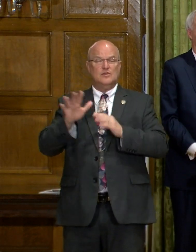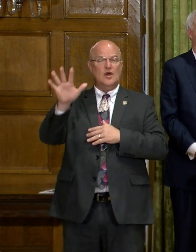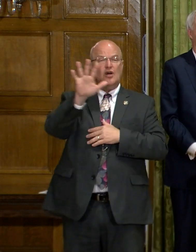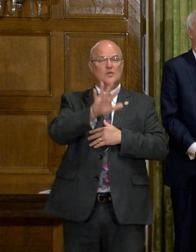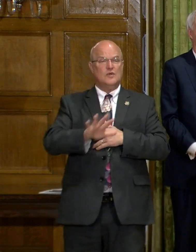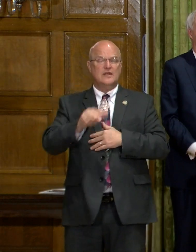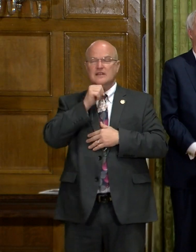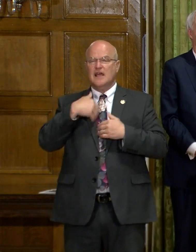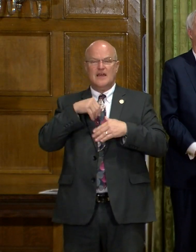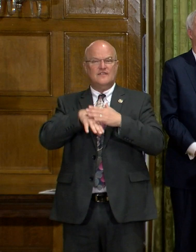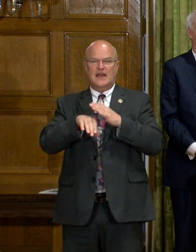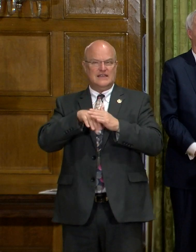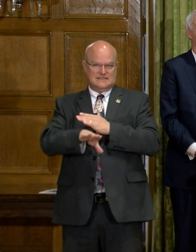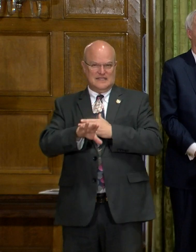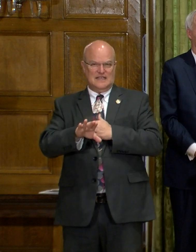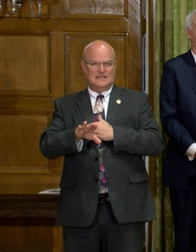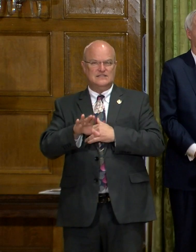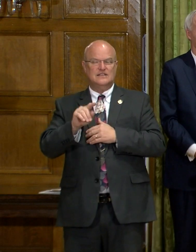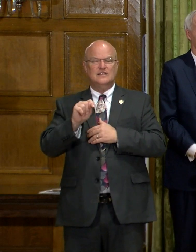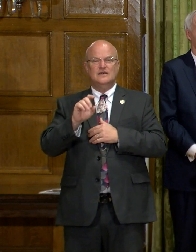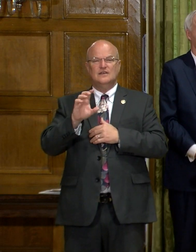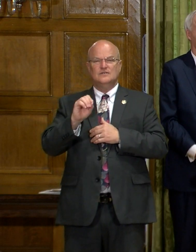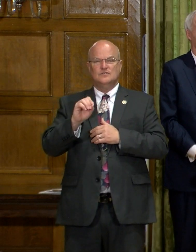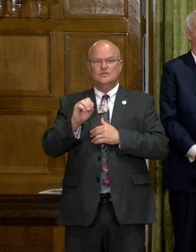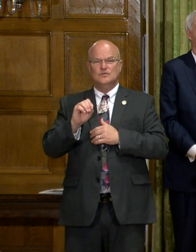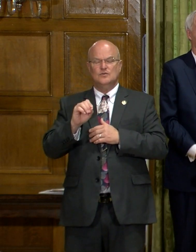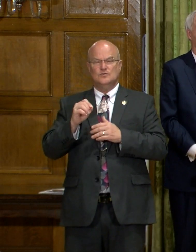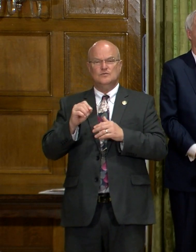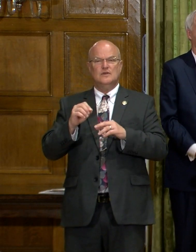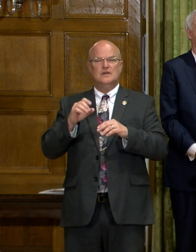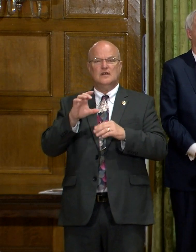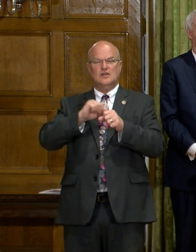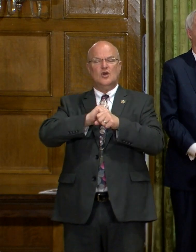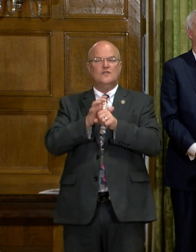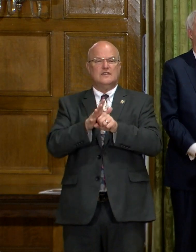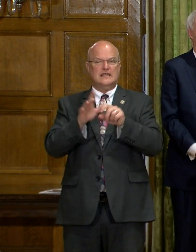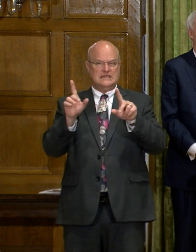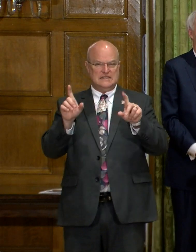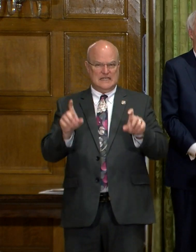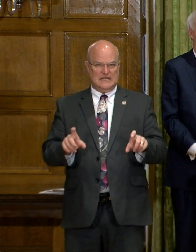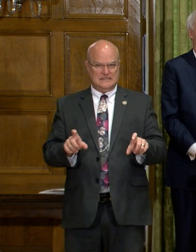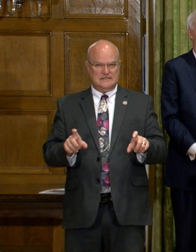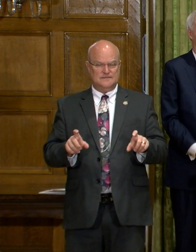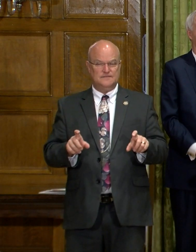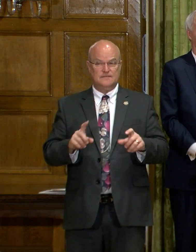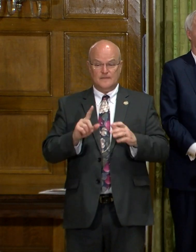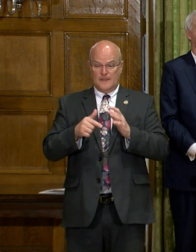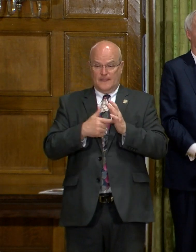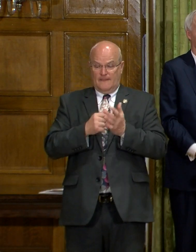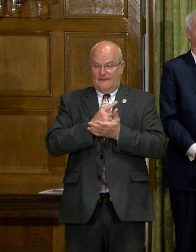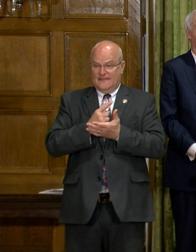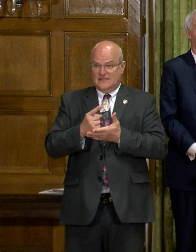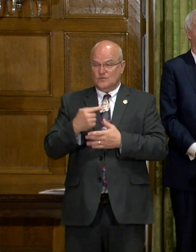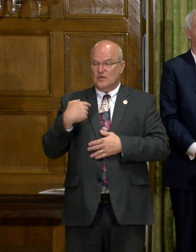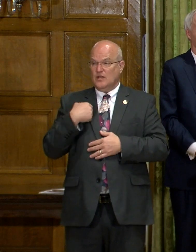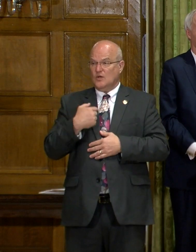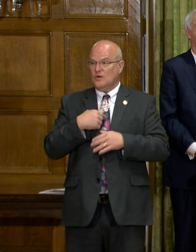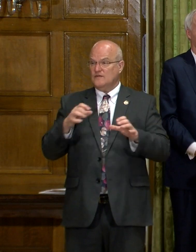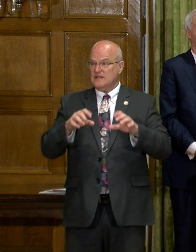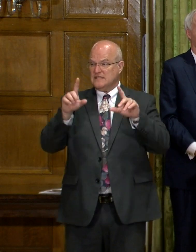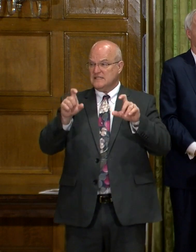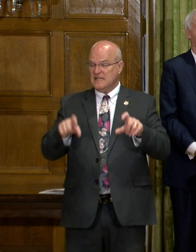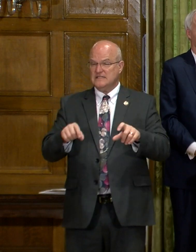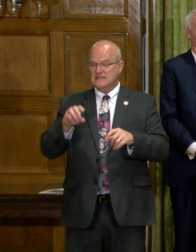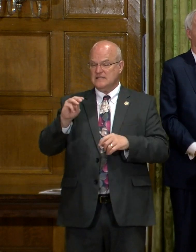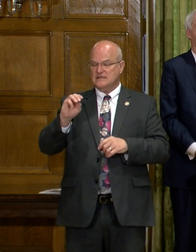not otherwise have access to readily available COVID-19 tests. This week we've done